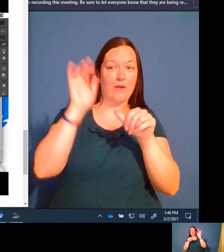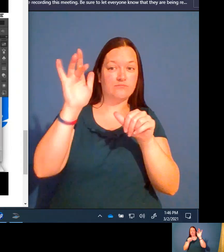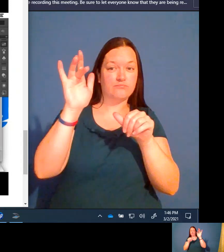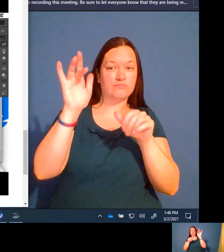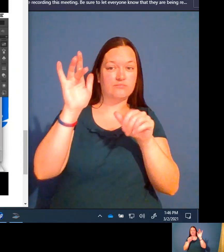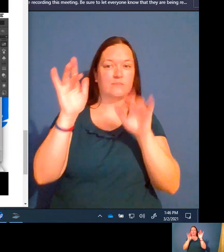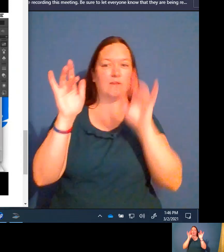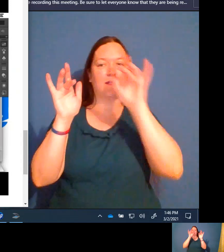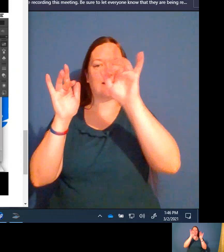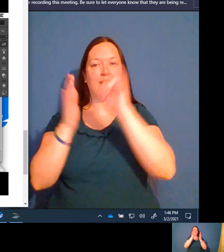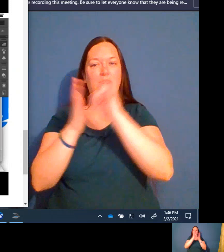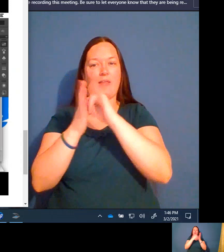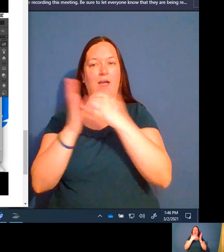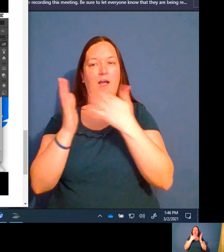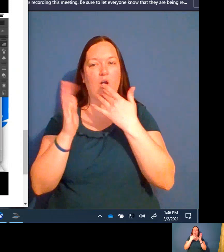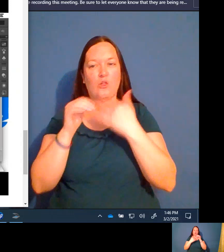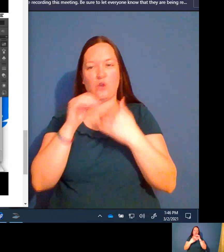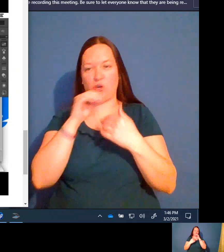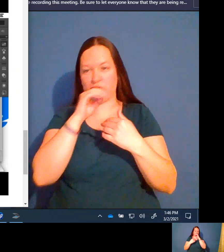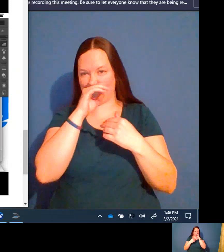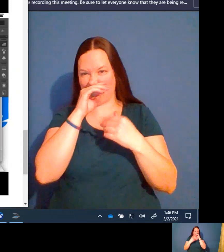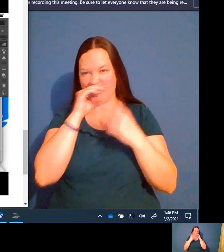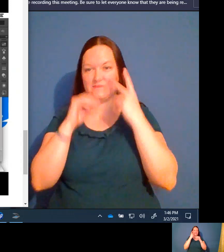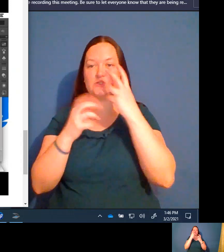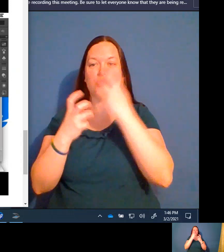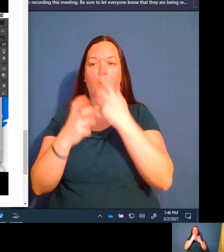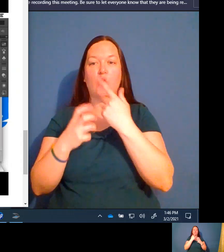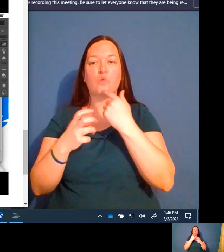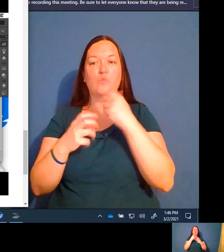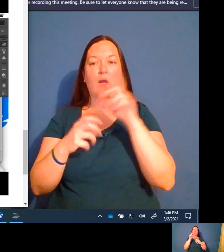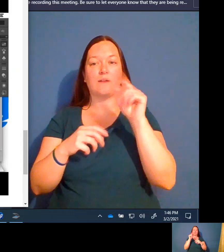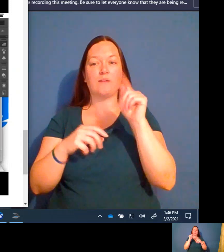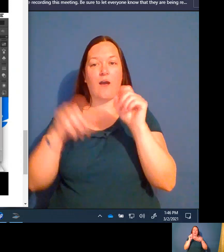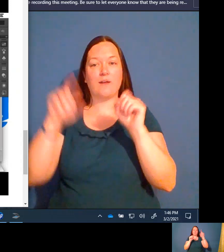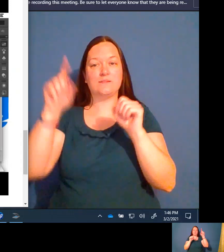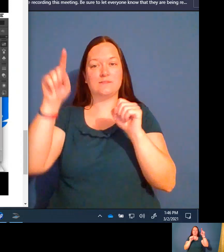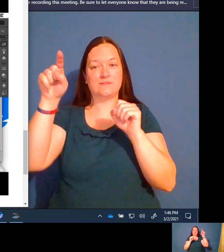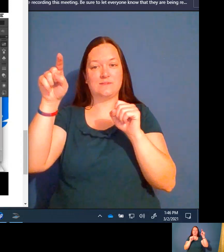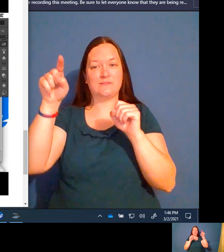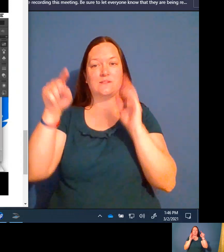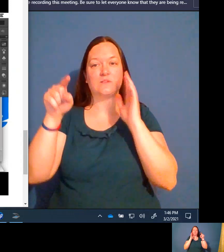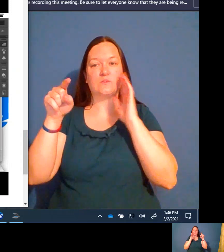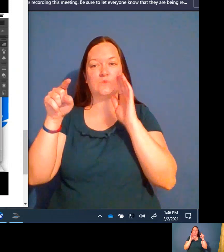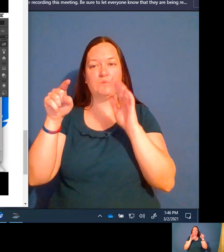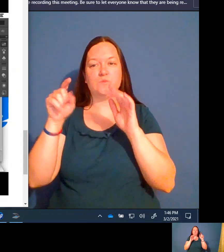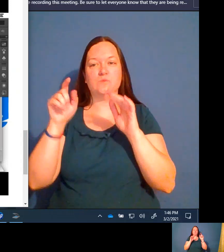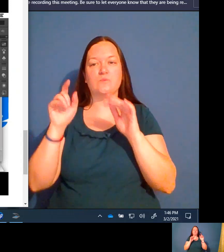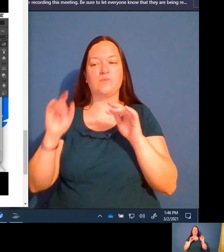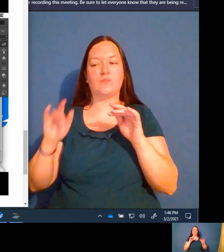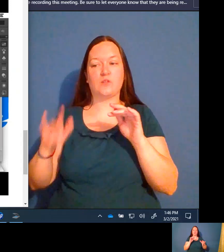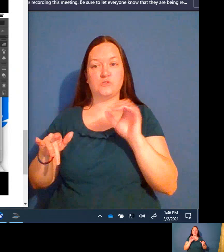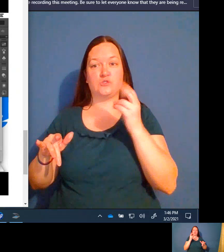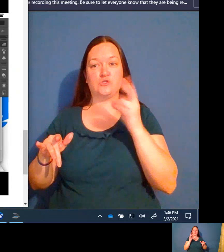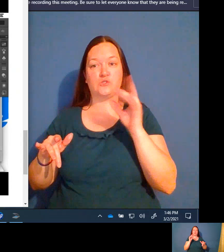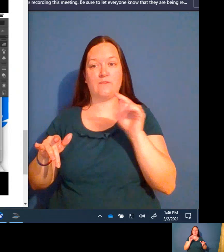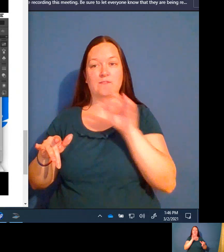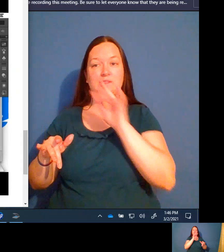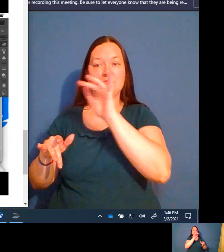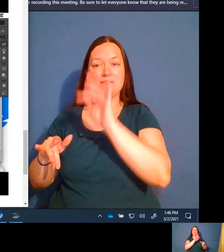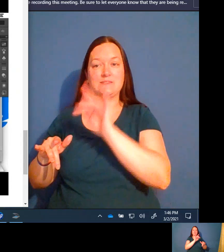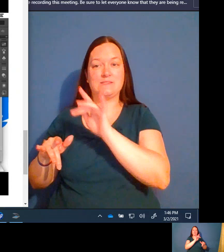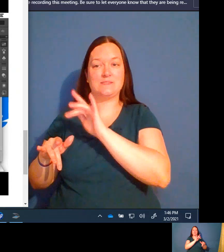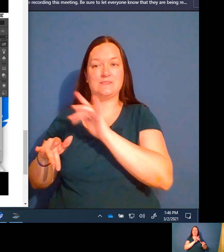try up here now. See those dark red dots compared to the white dots everywhere else? I'm going to hold down my shift key, and I'm just going to